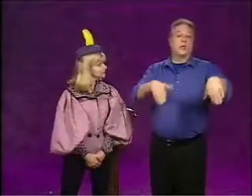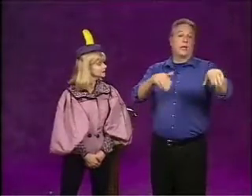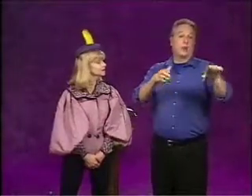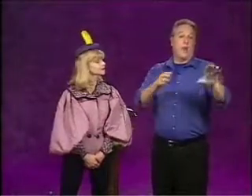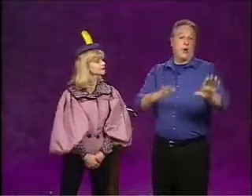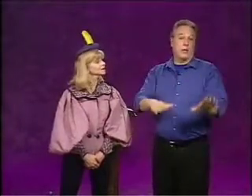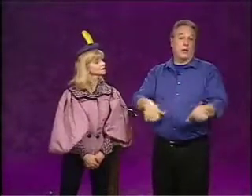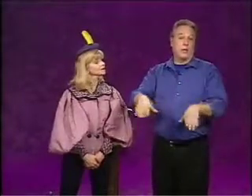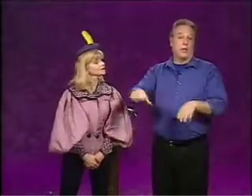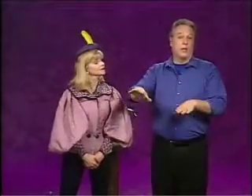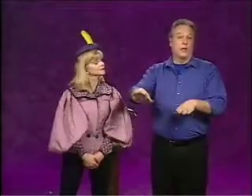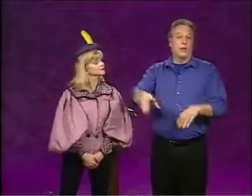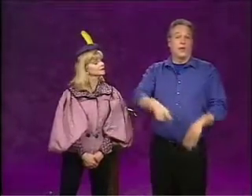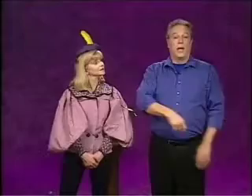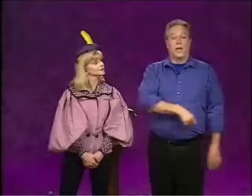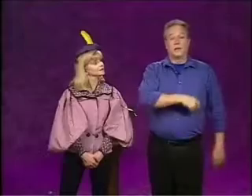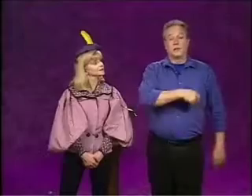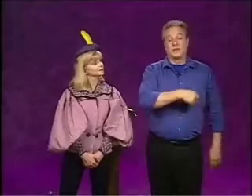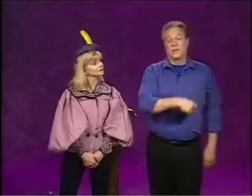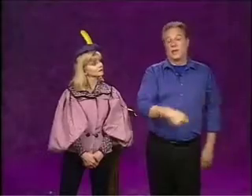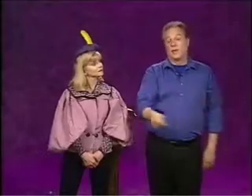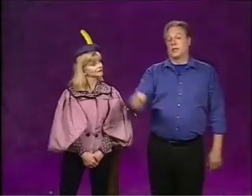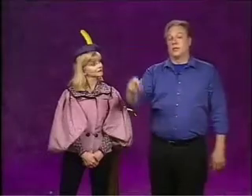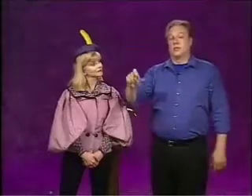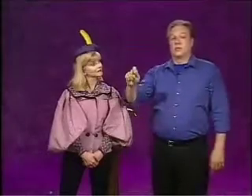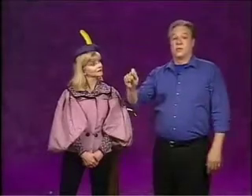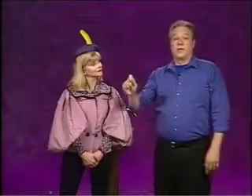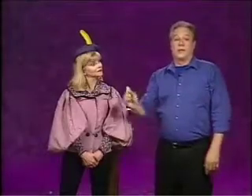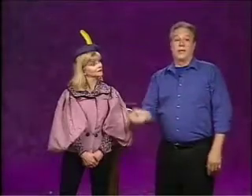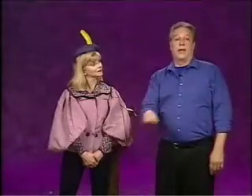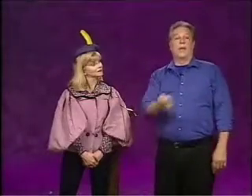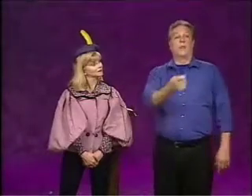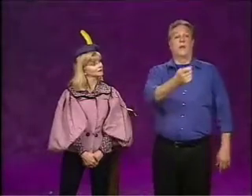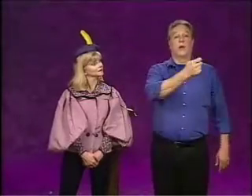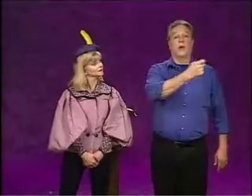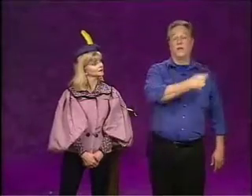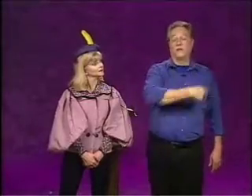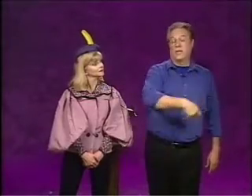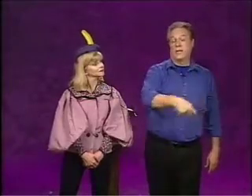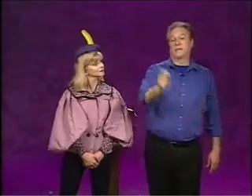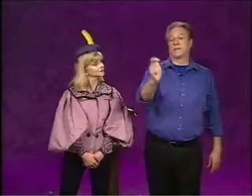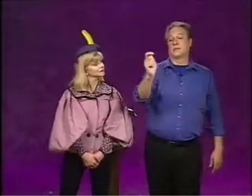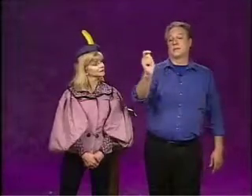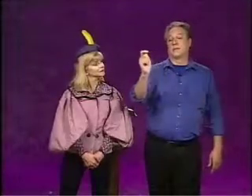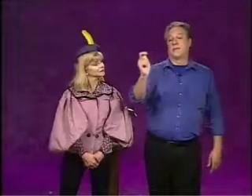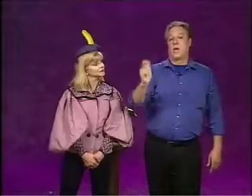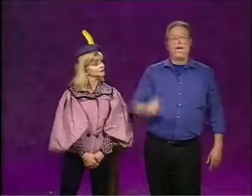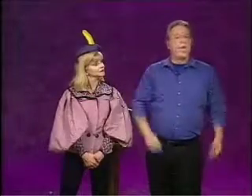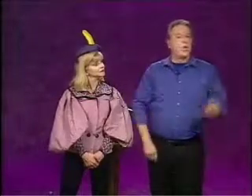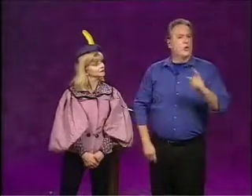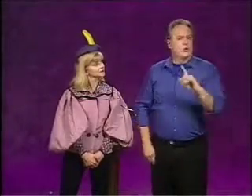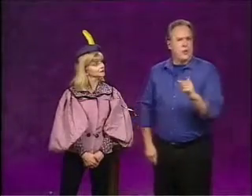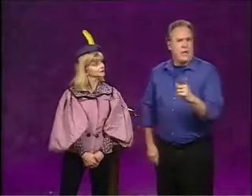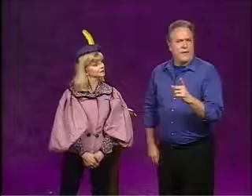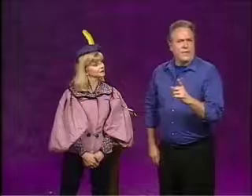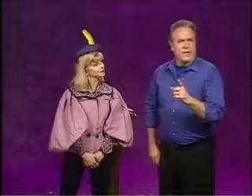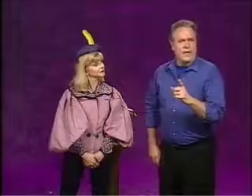leisurely walking, and a sluggish game of tennis. You don't have to make